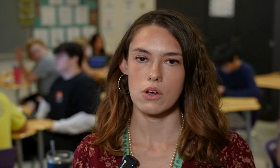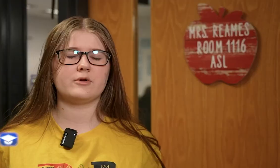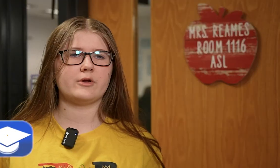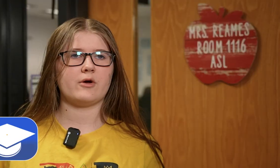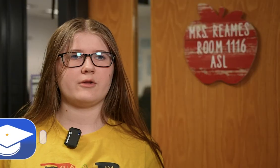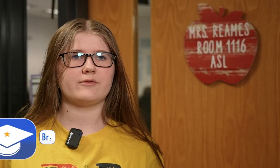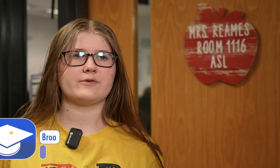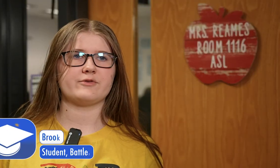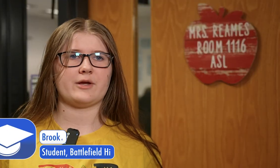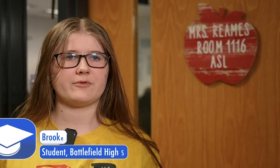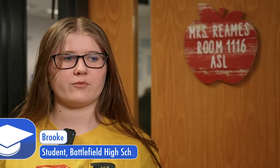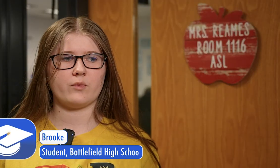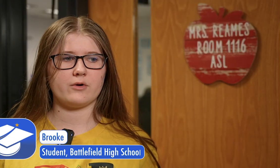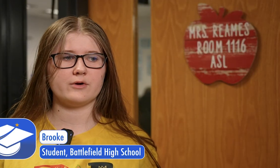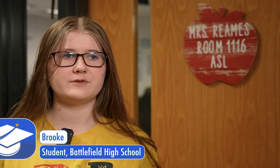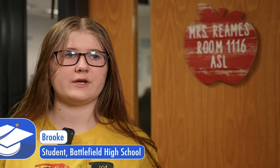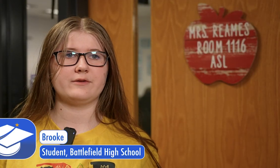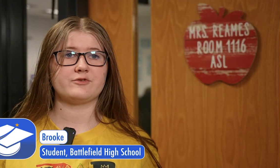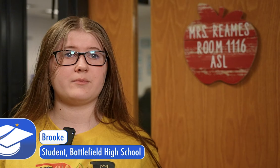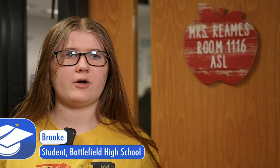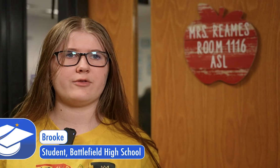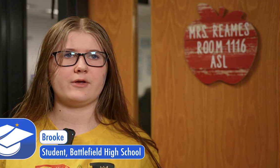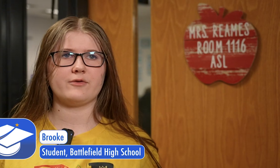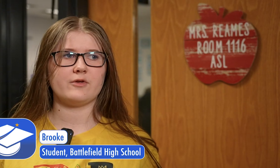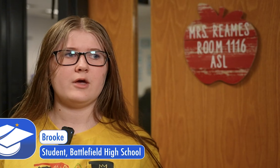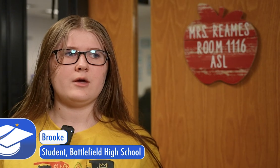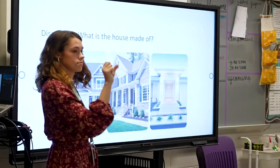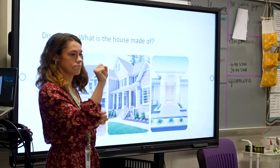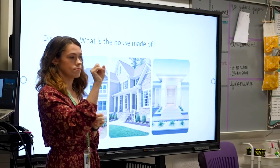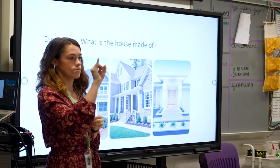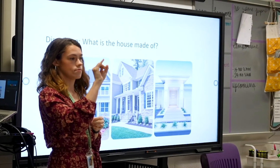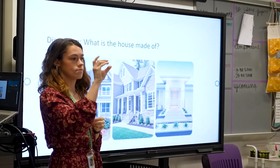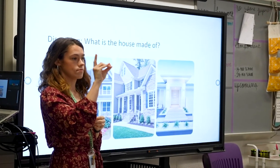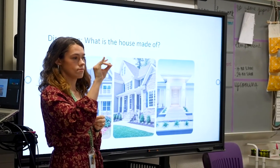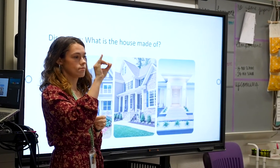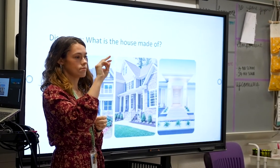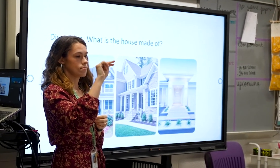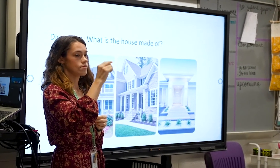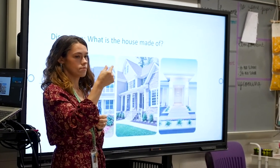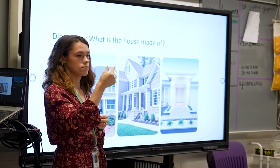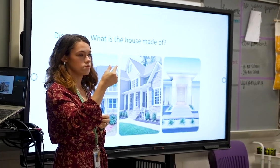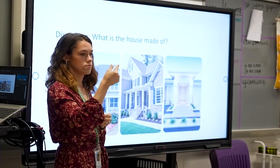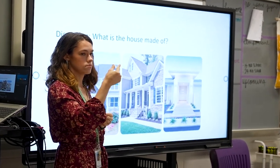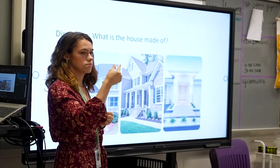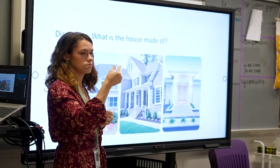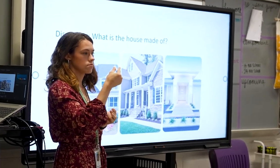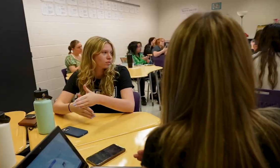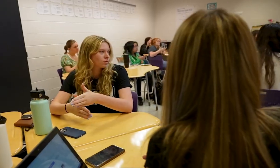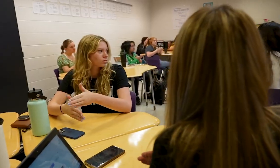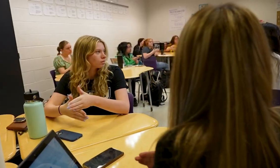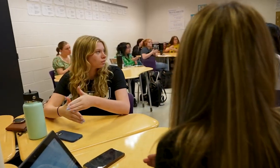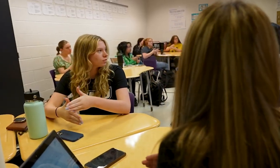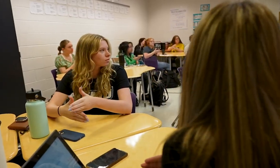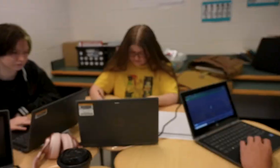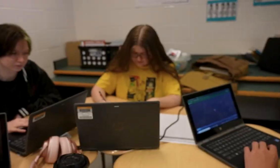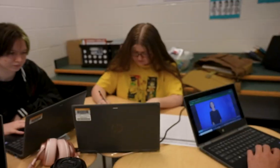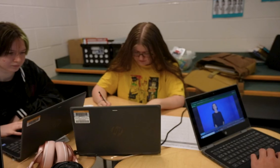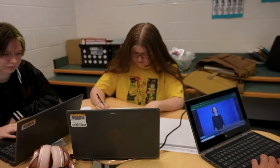Learning all of the different types of words and small things it helps you be able to just talk about anything in